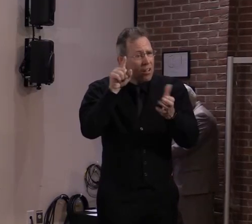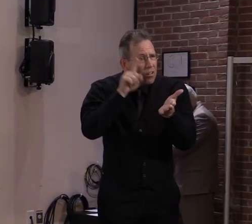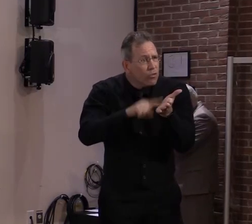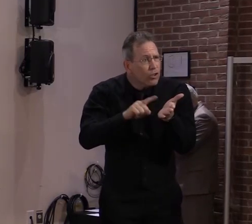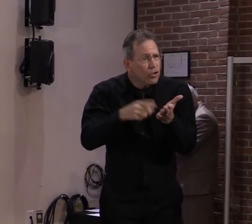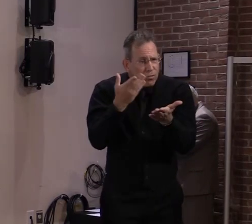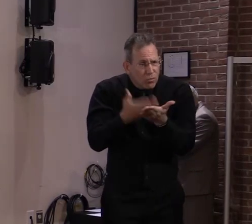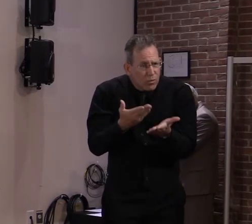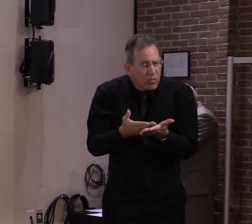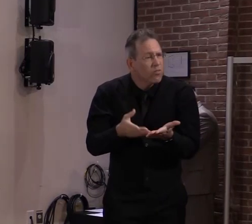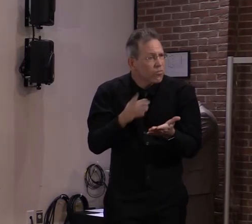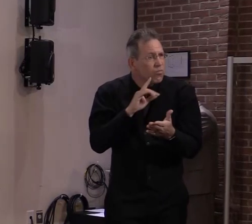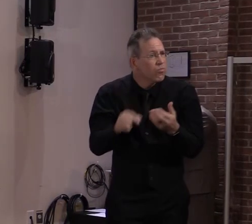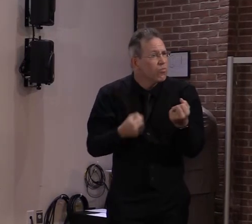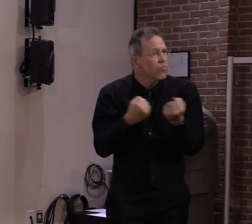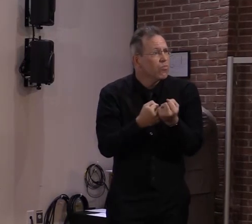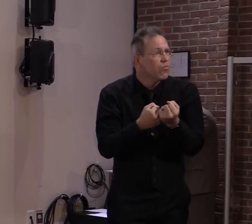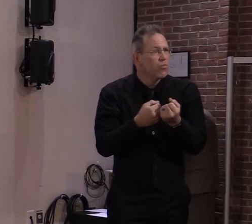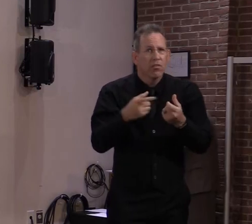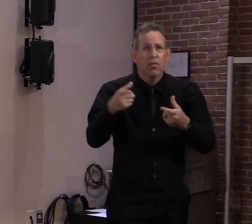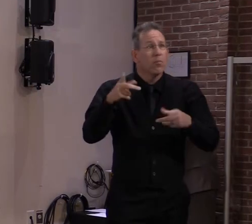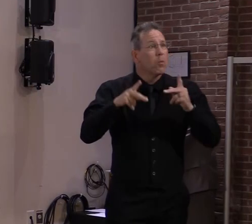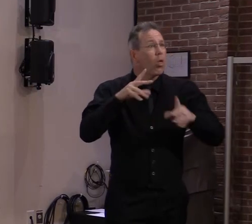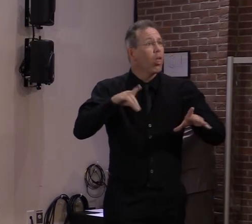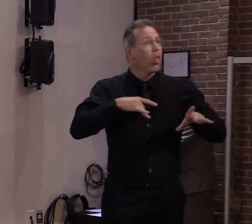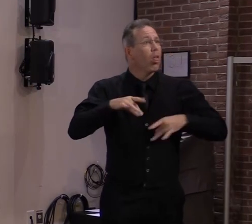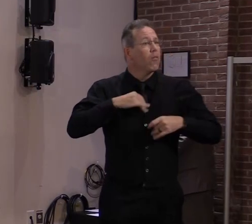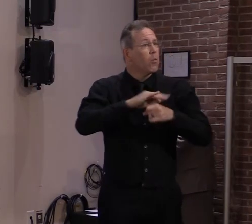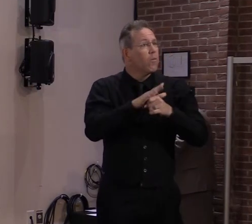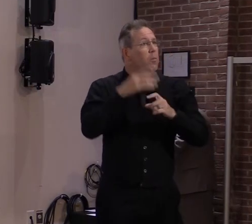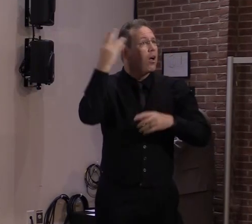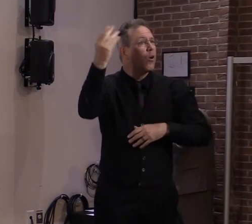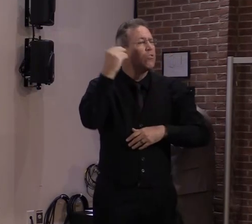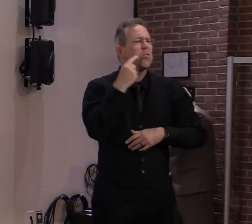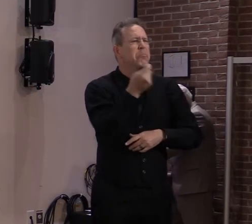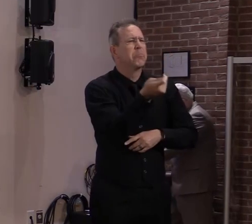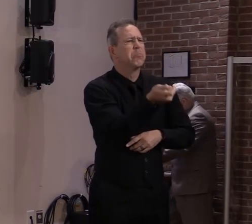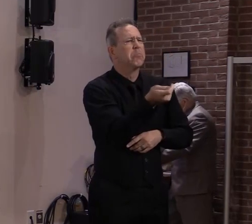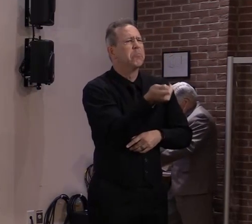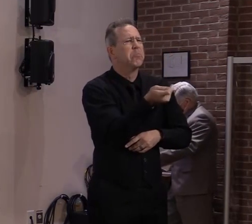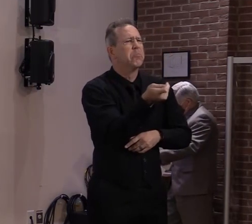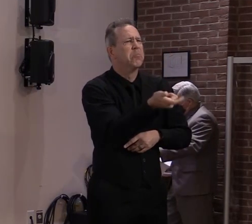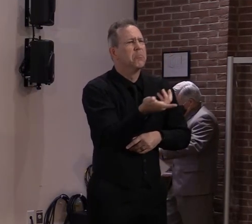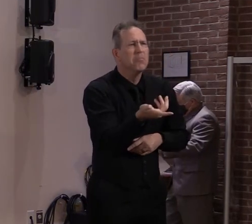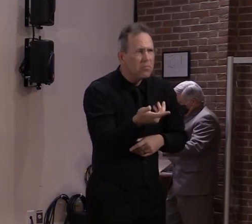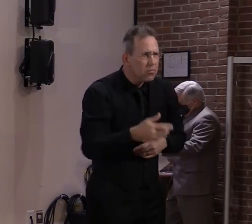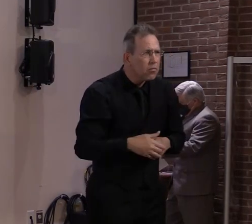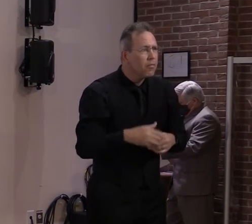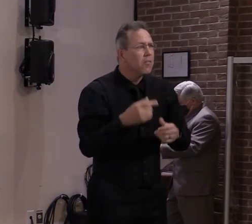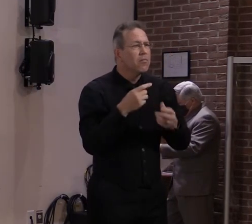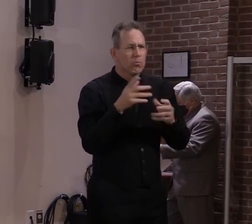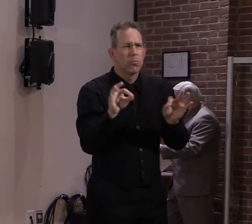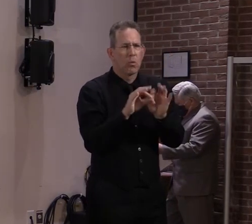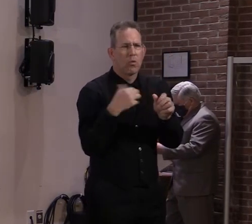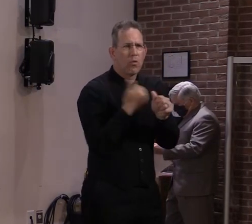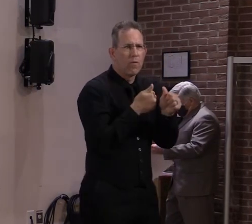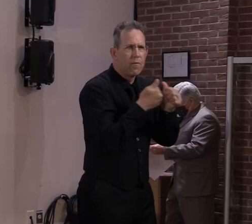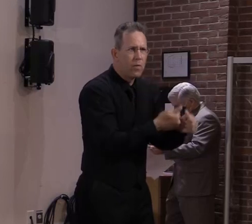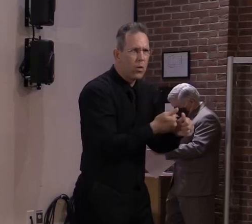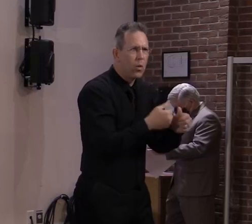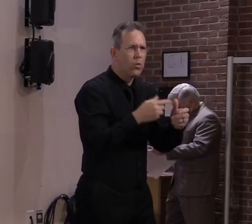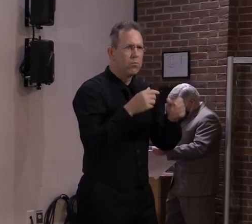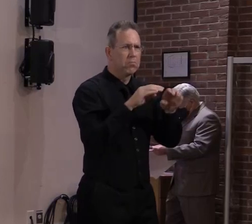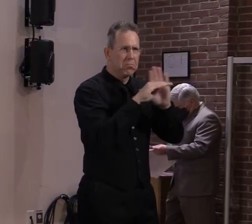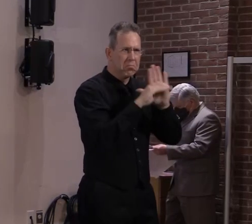is rare and poses little risk if you follow our guidance. As an example, if you're walking down